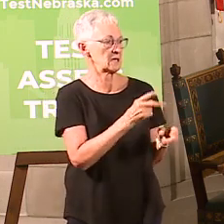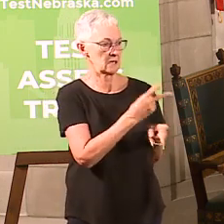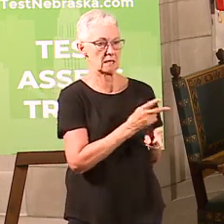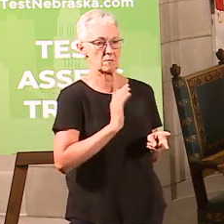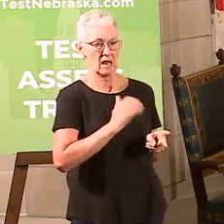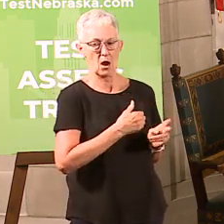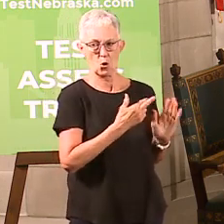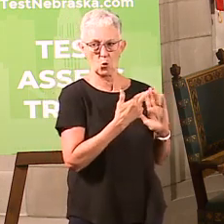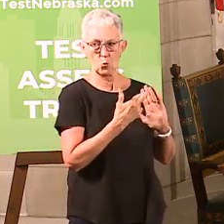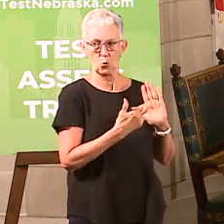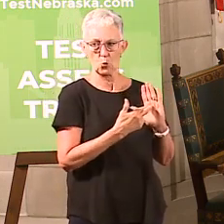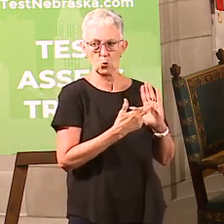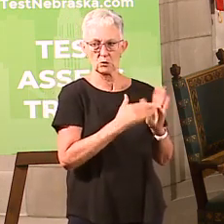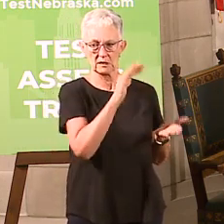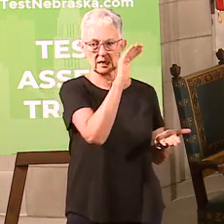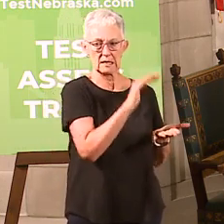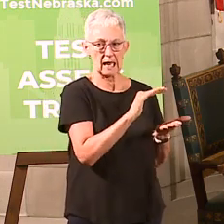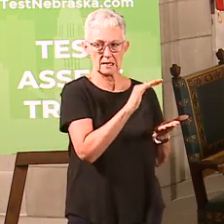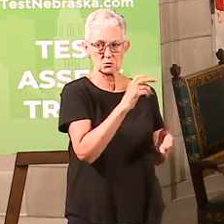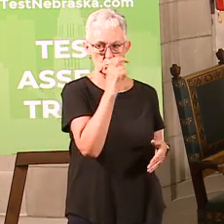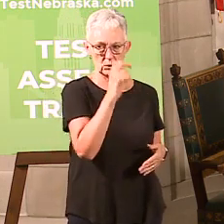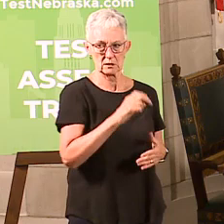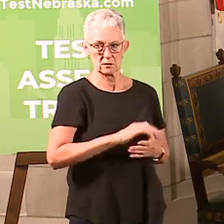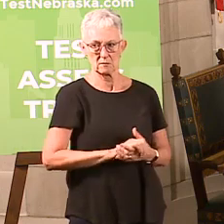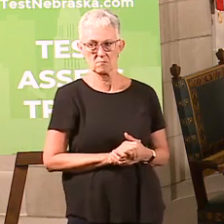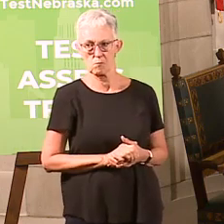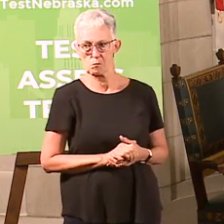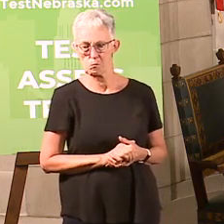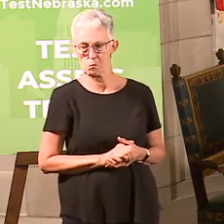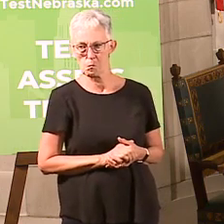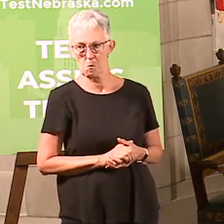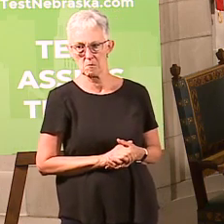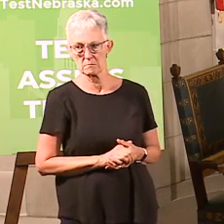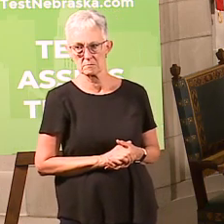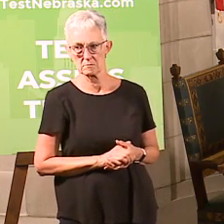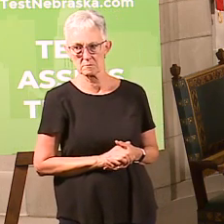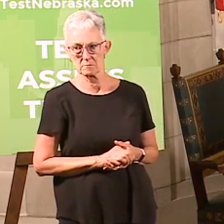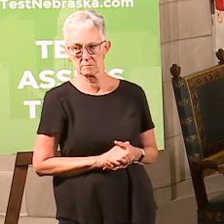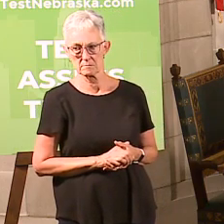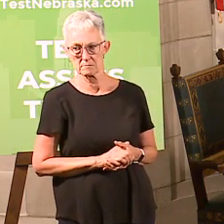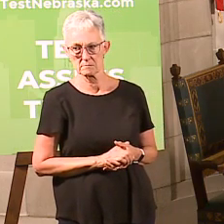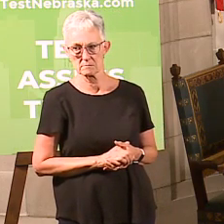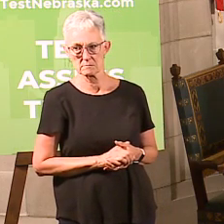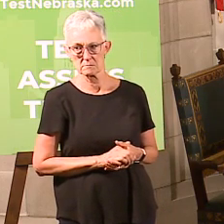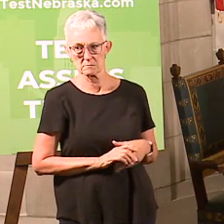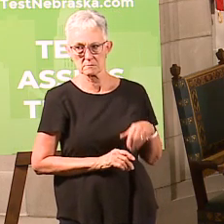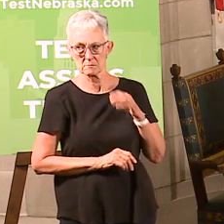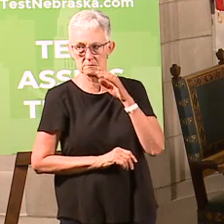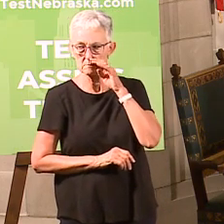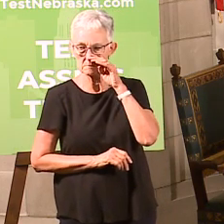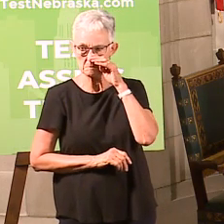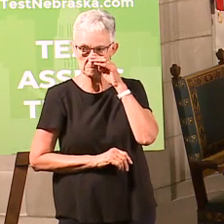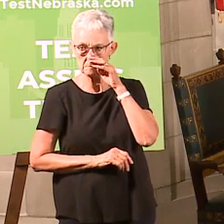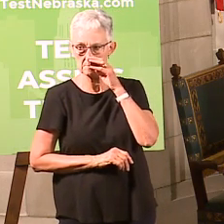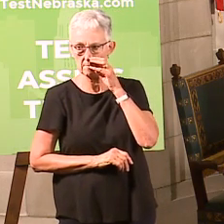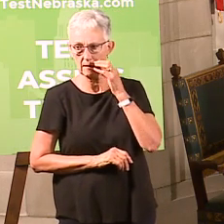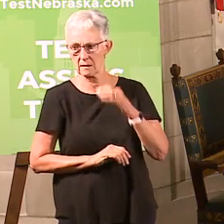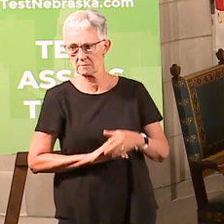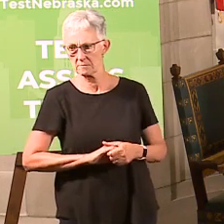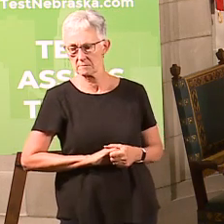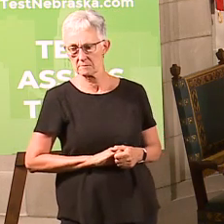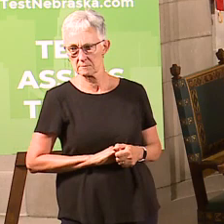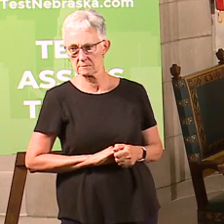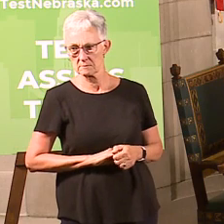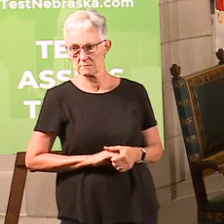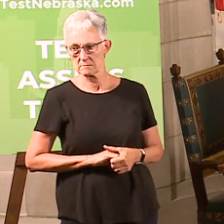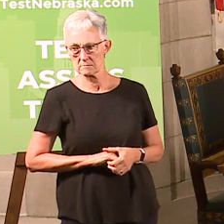Yeah, Brandon. The Shrine Bowl announced that they're moving forward with plans to play the game on July 11th. Have you had any contact with people organizing that